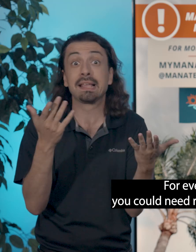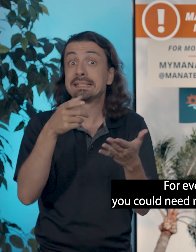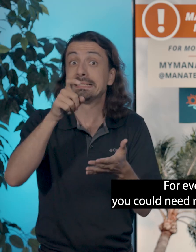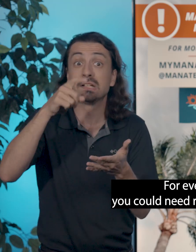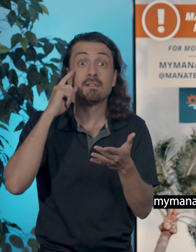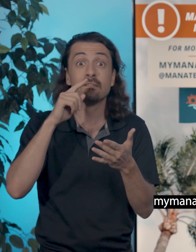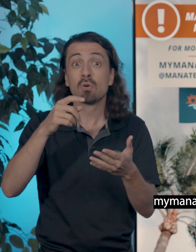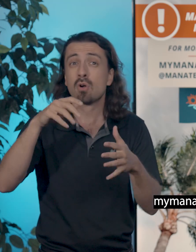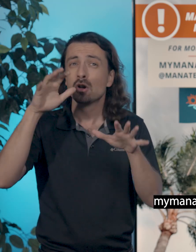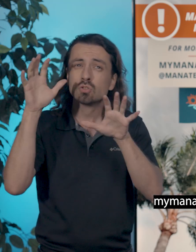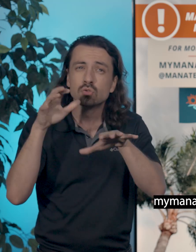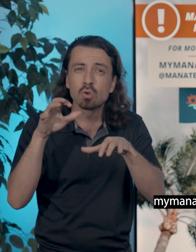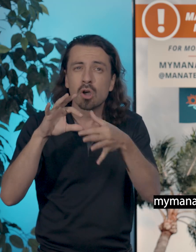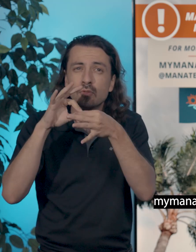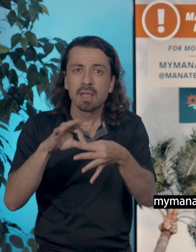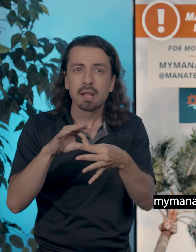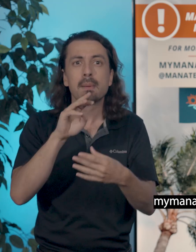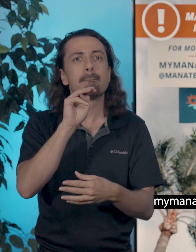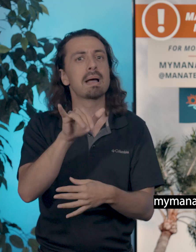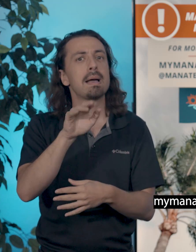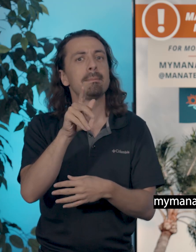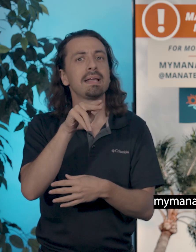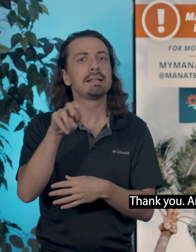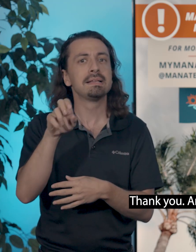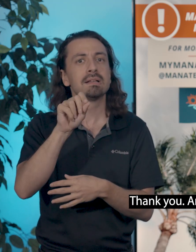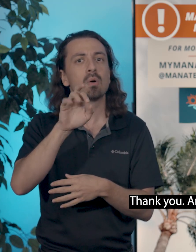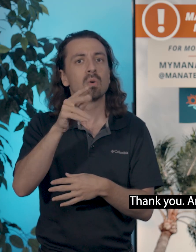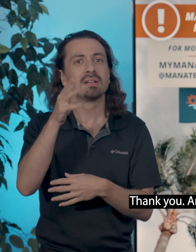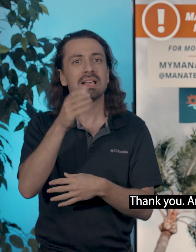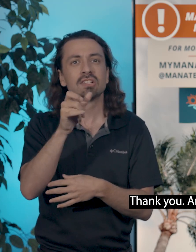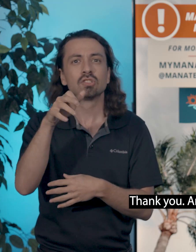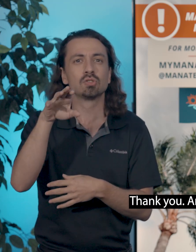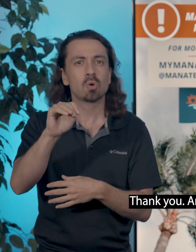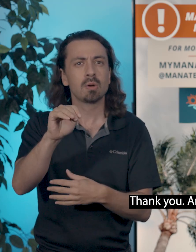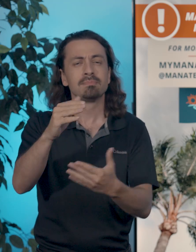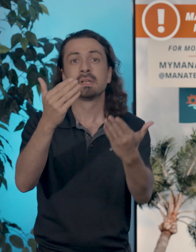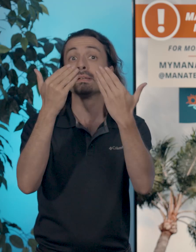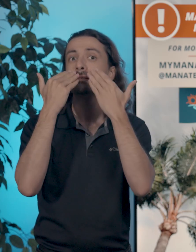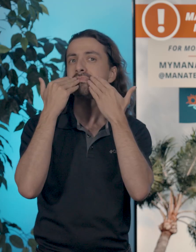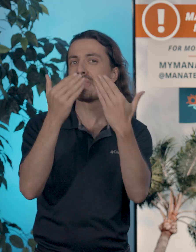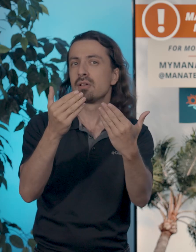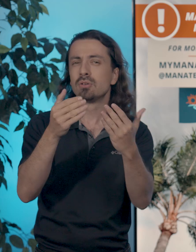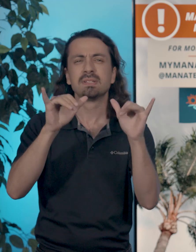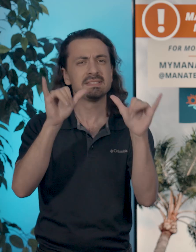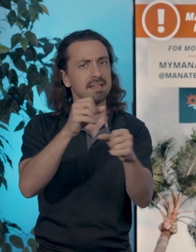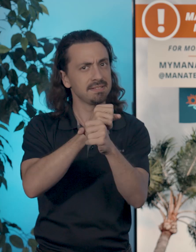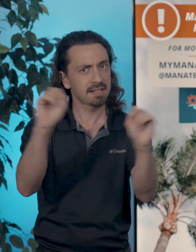to storm-related, mymanatee.org/storm. Thank you, and please stay safe.